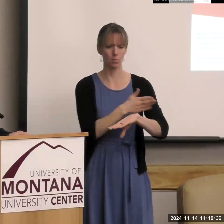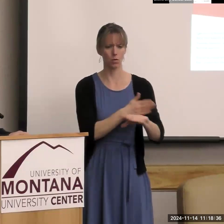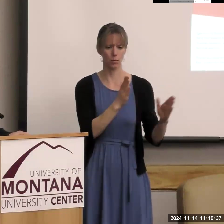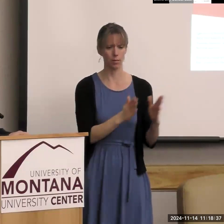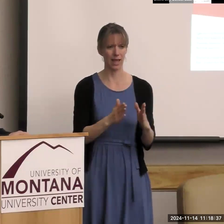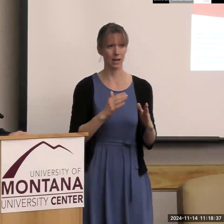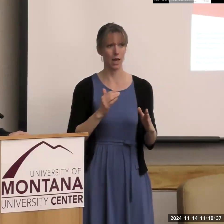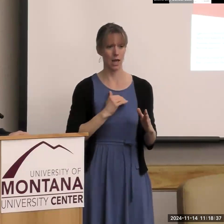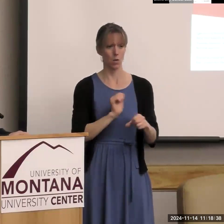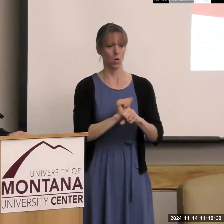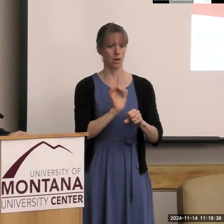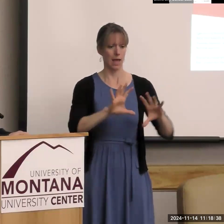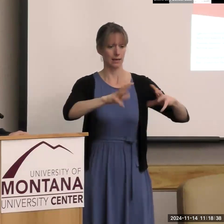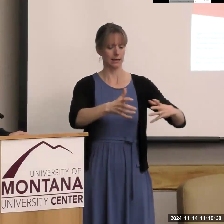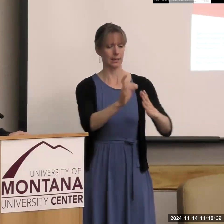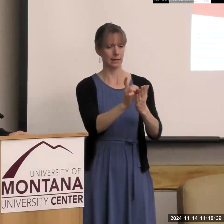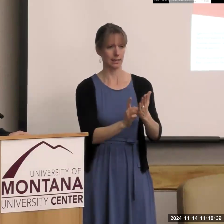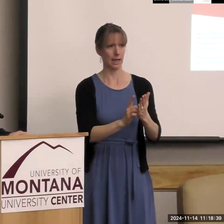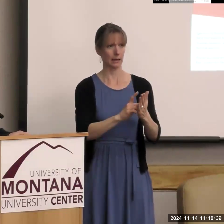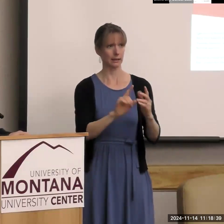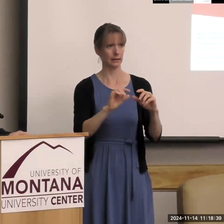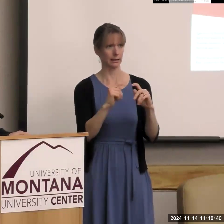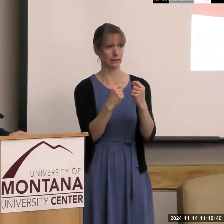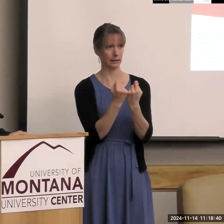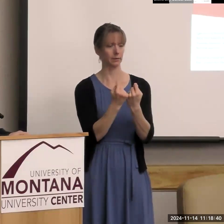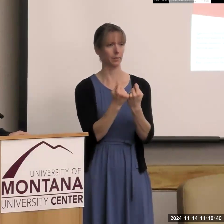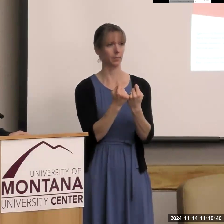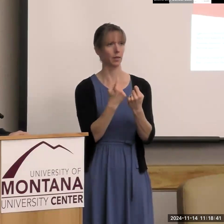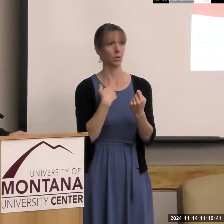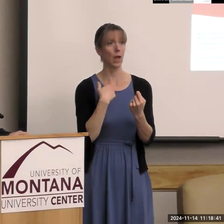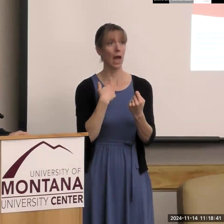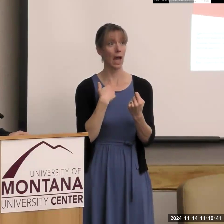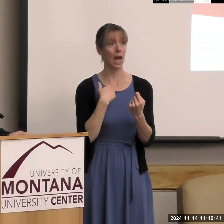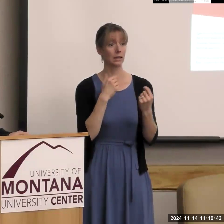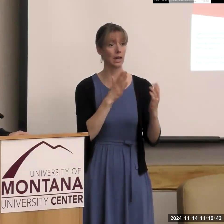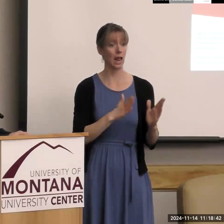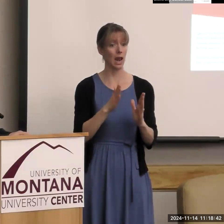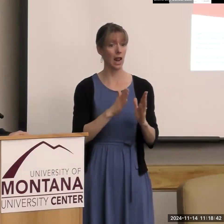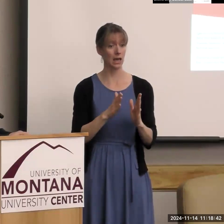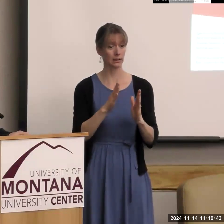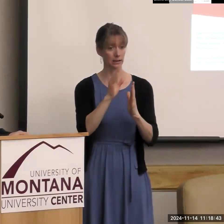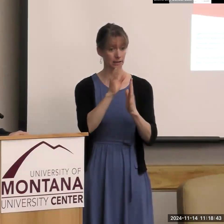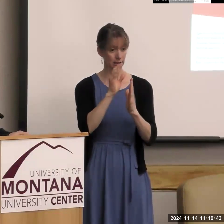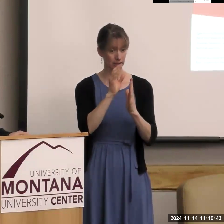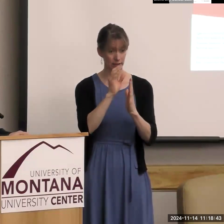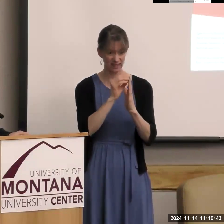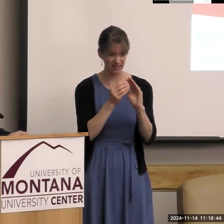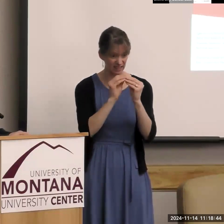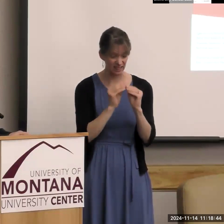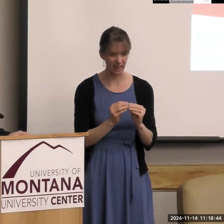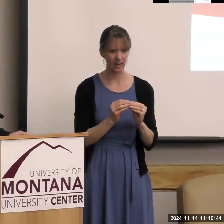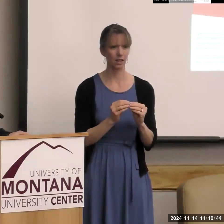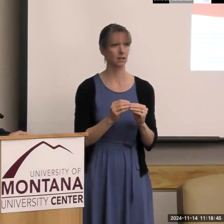team, and we had the data, and it often came out as, well, everyone